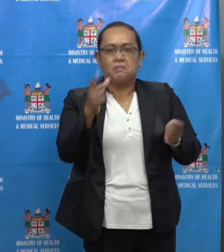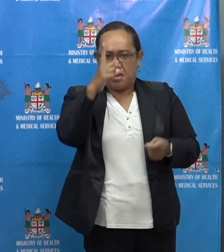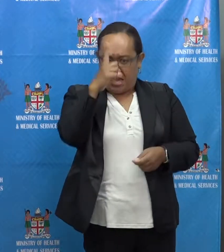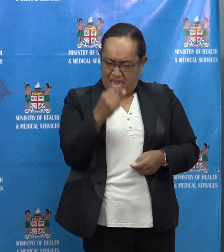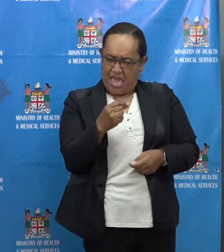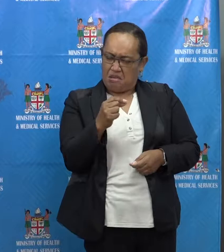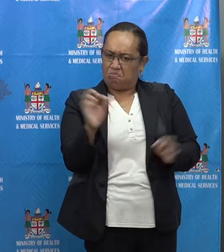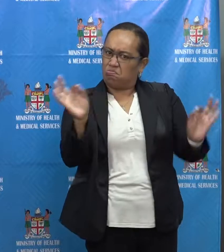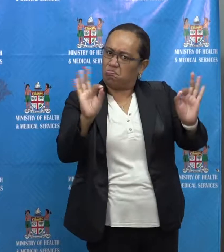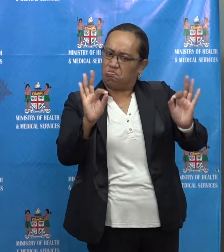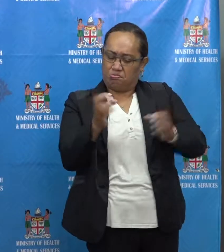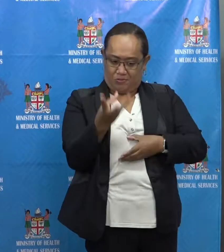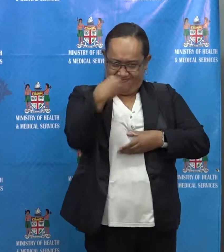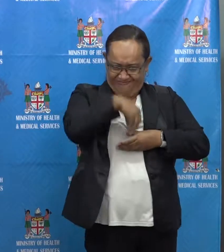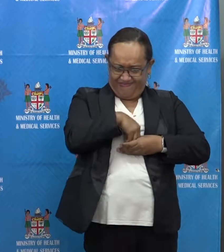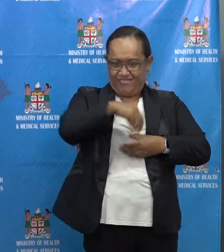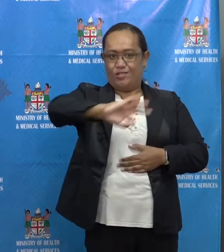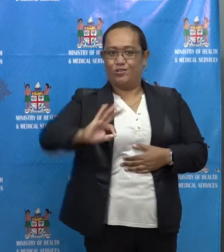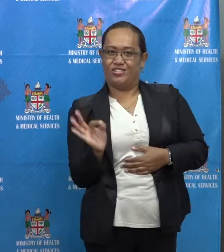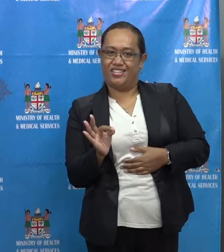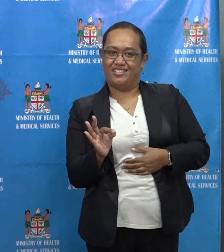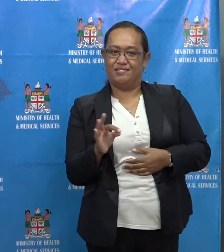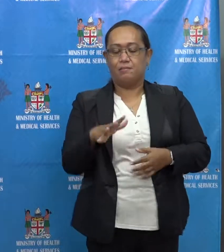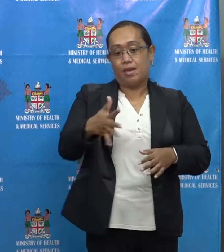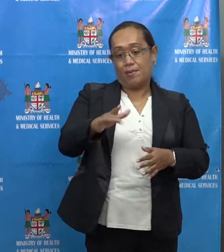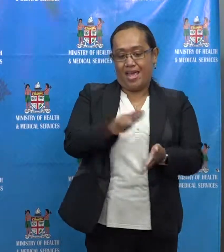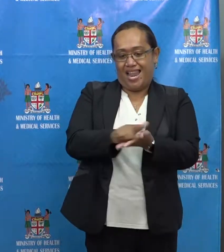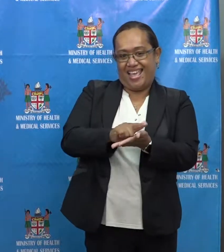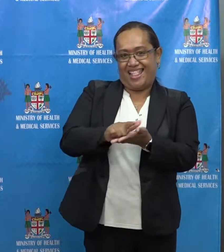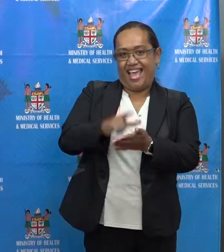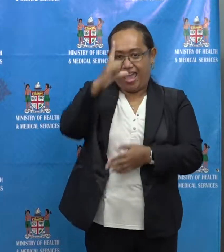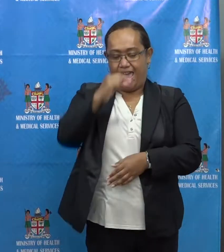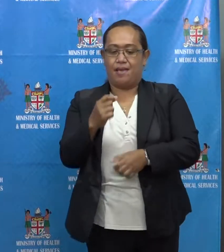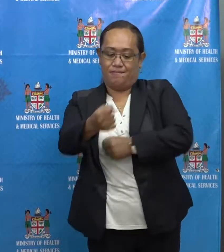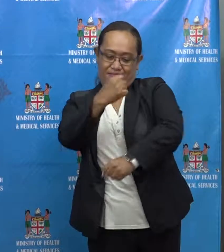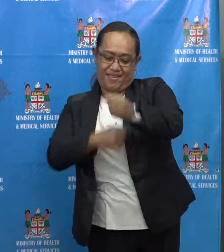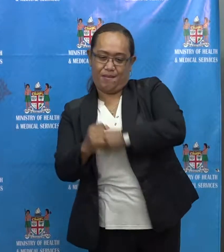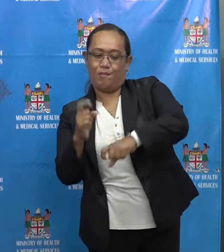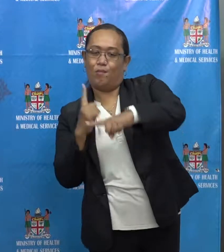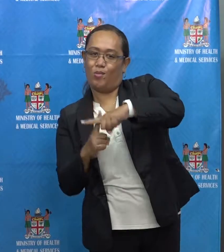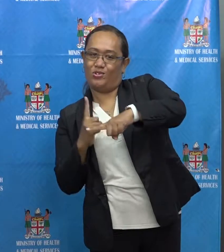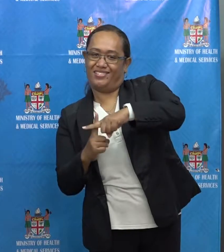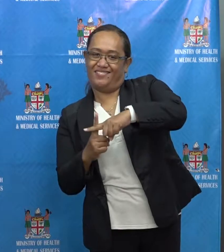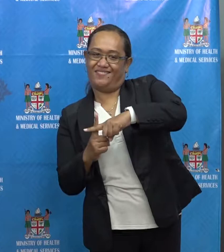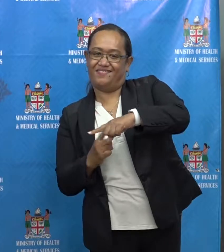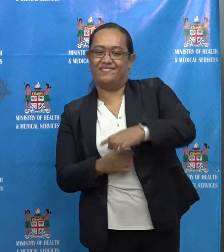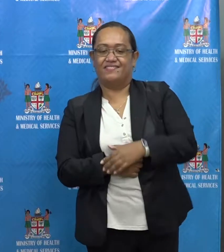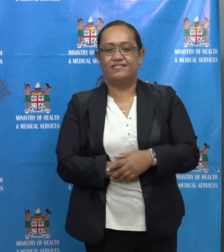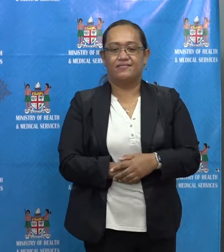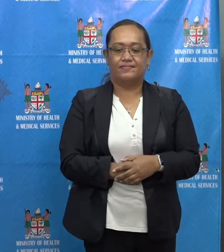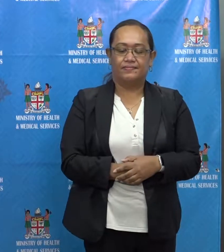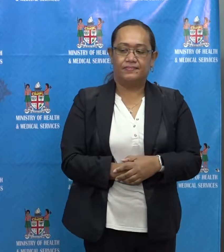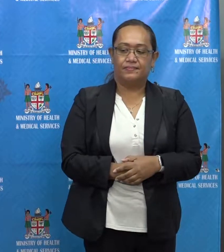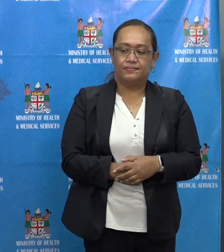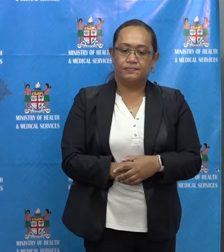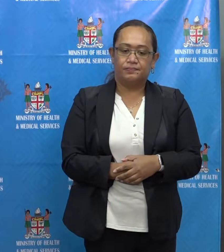infectious, even if they later become positive while they are in the quarantine period or while they are held in quarantine.